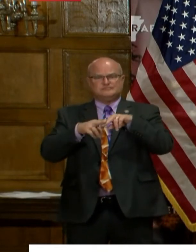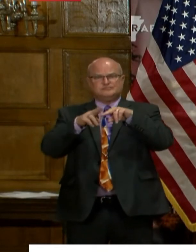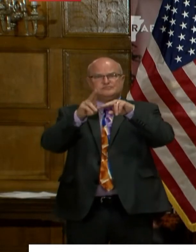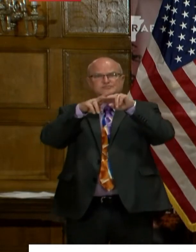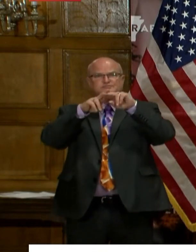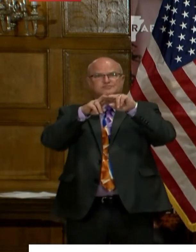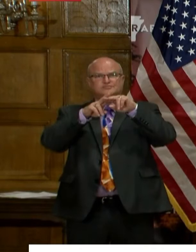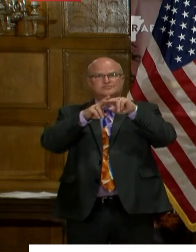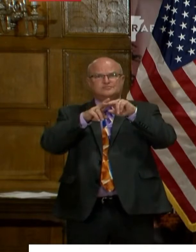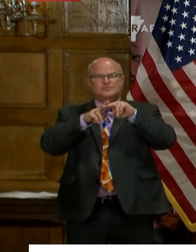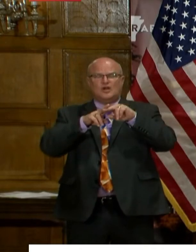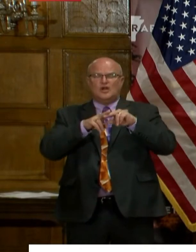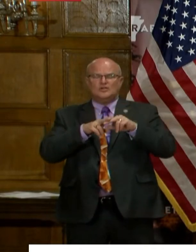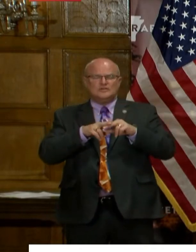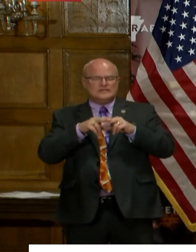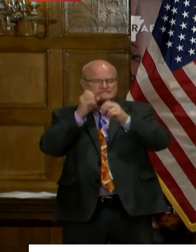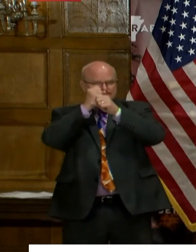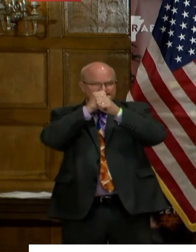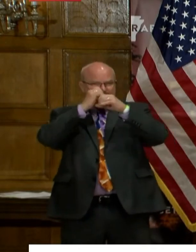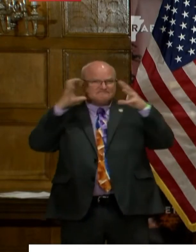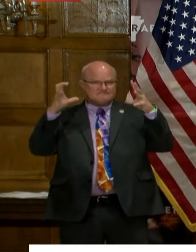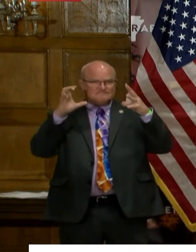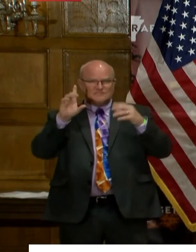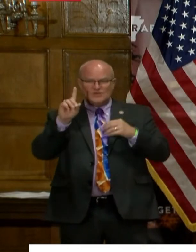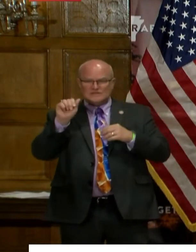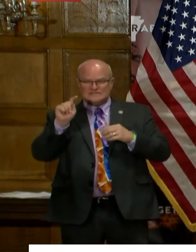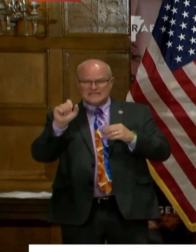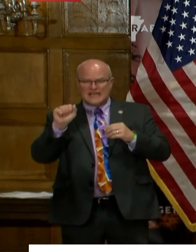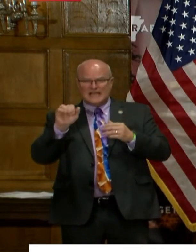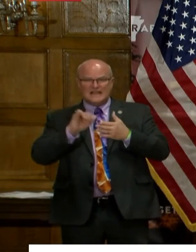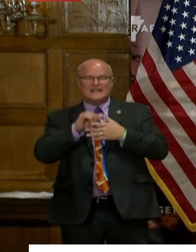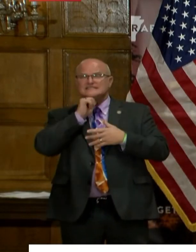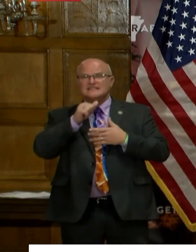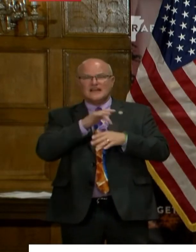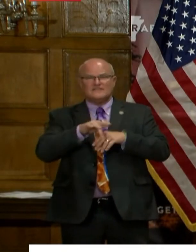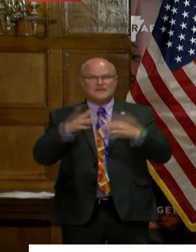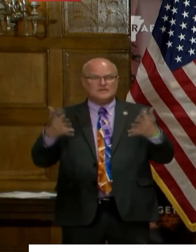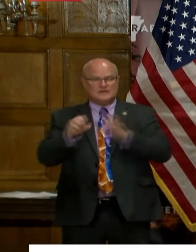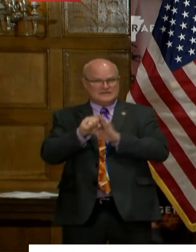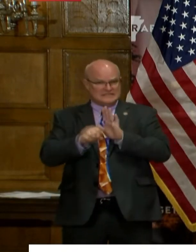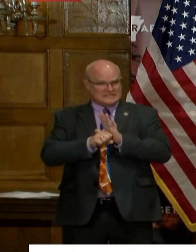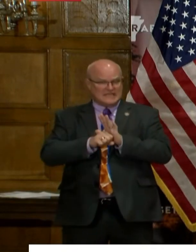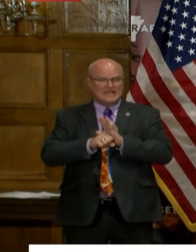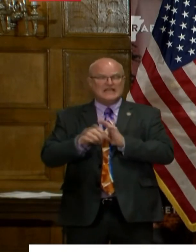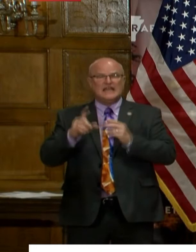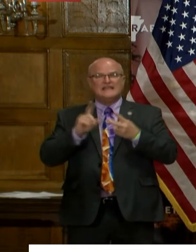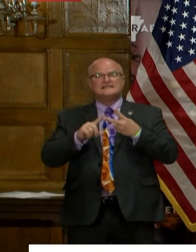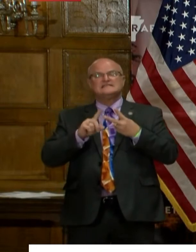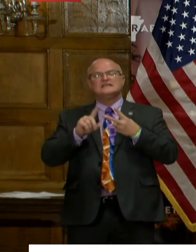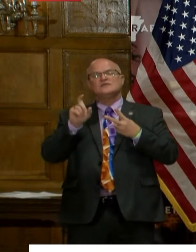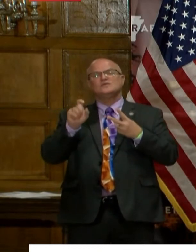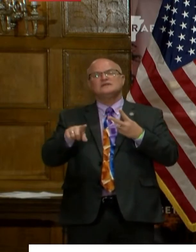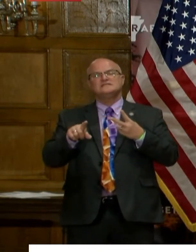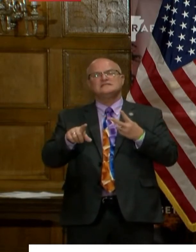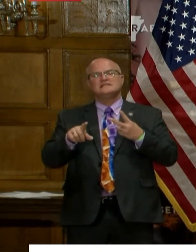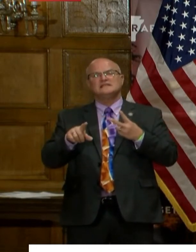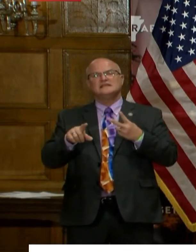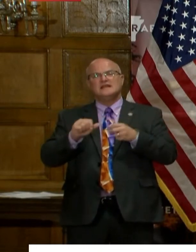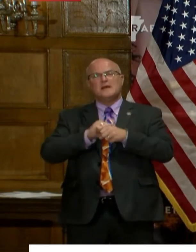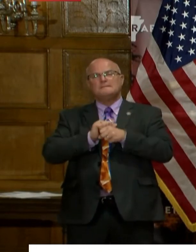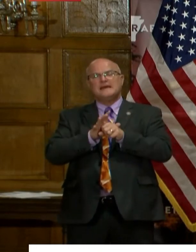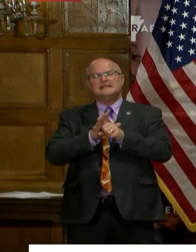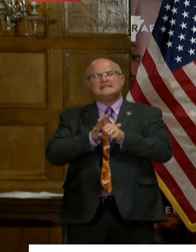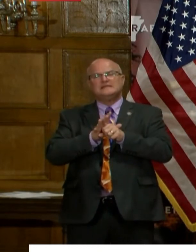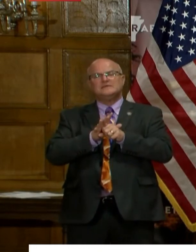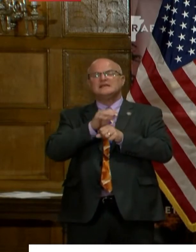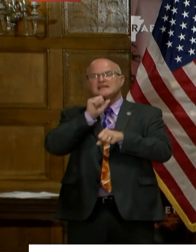getting insights, ideas, or data from them that's not available here in the state? And the second question is about pandemic